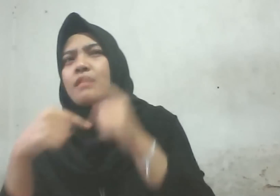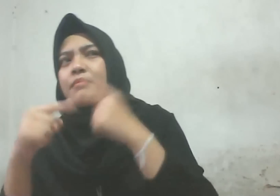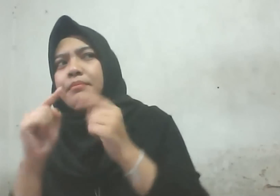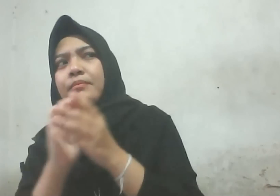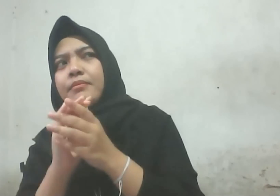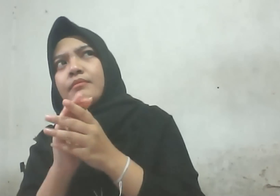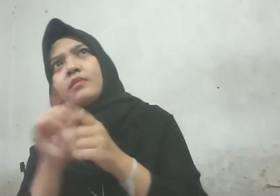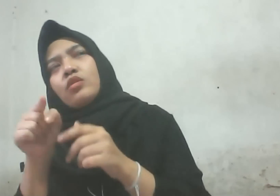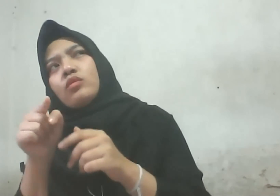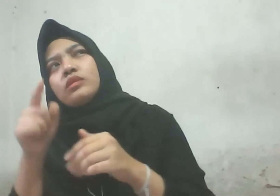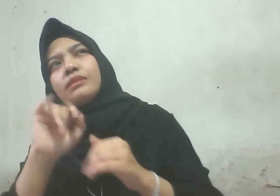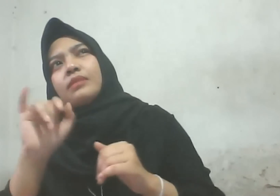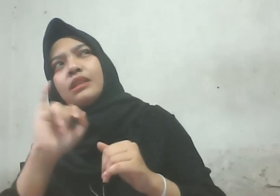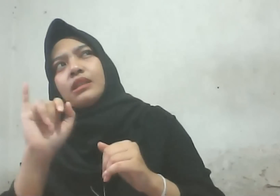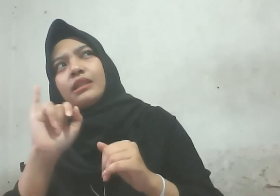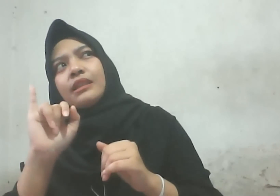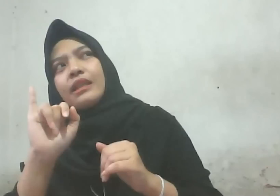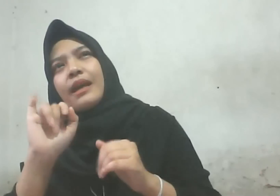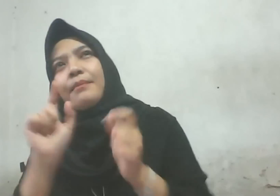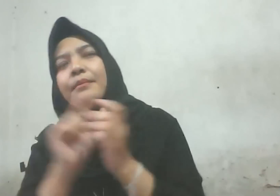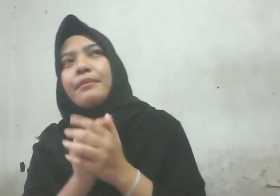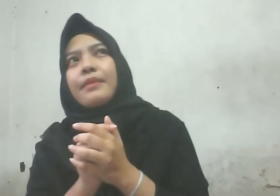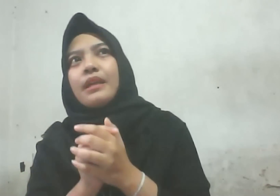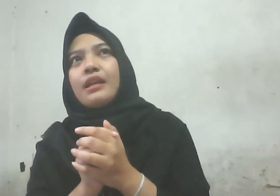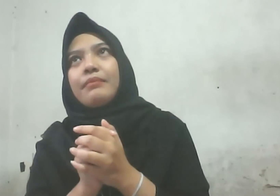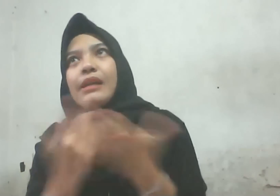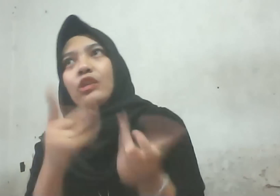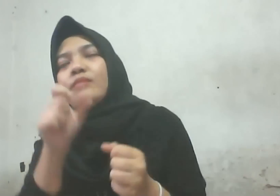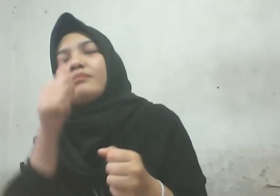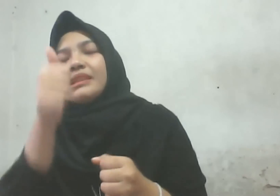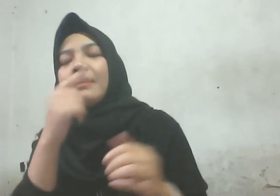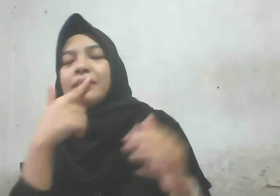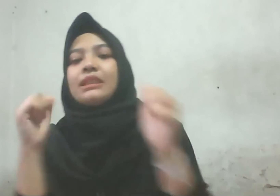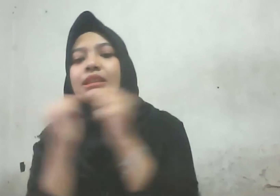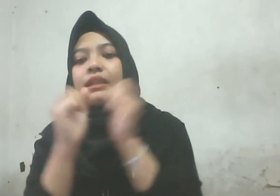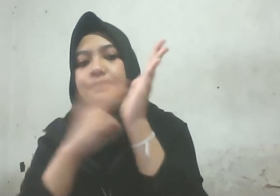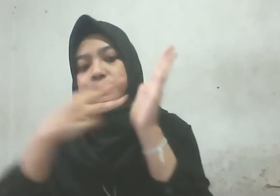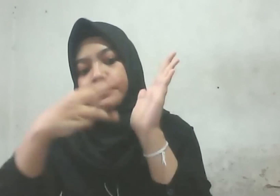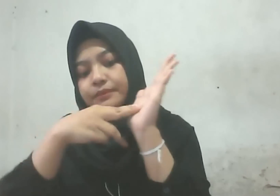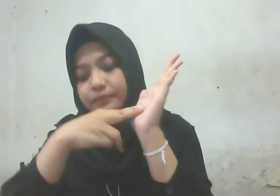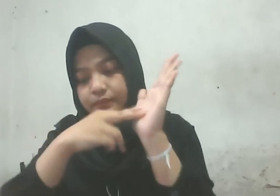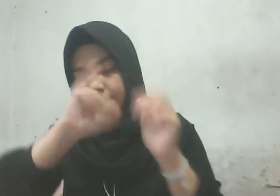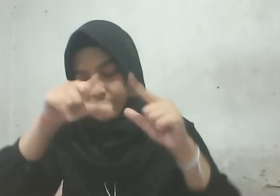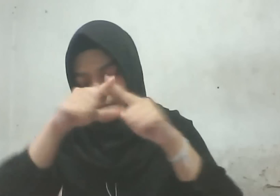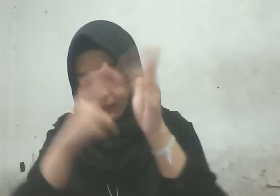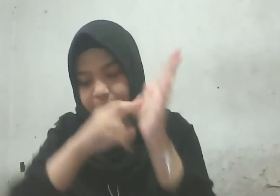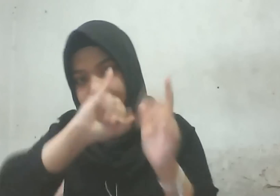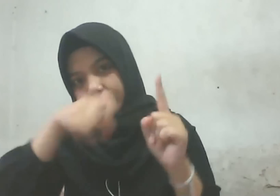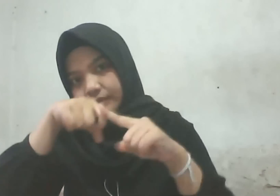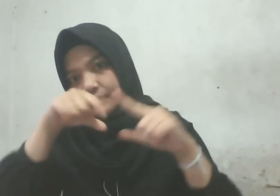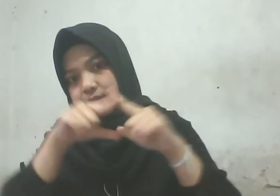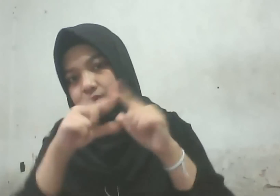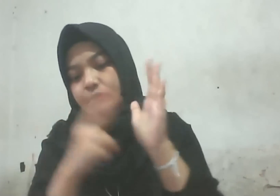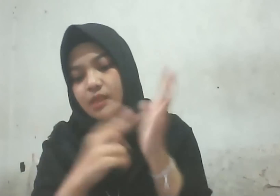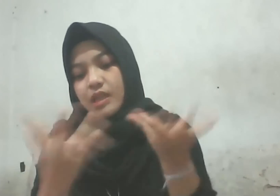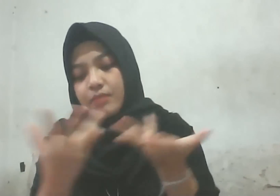bit like white supremacy. And we need to take non-disabled